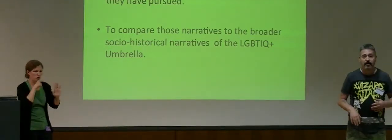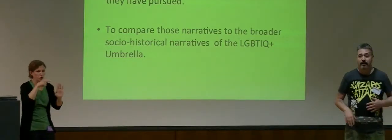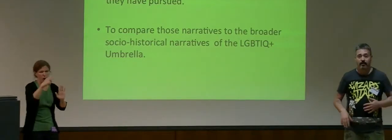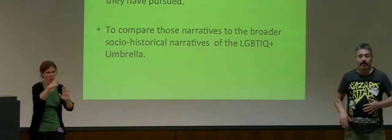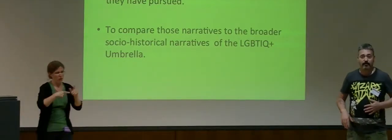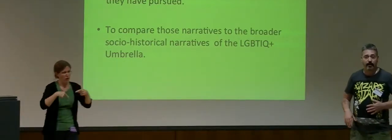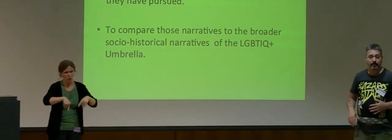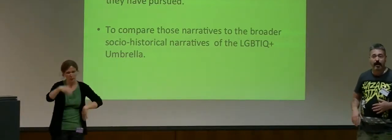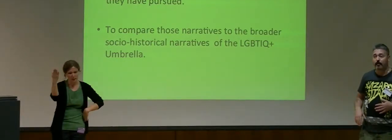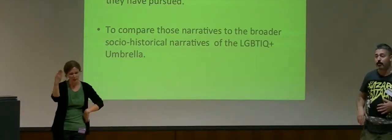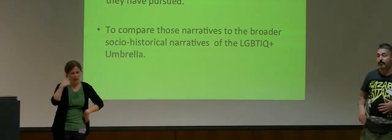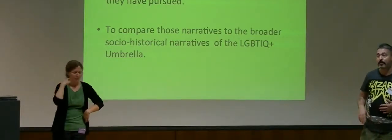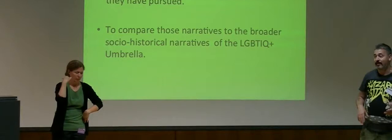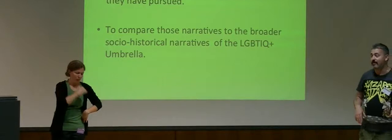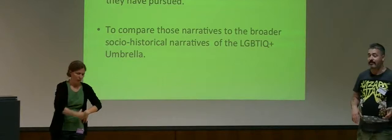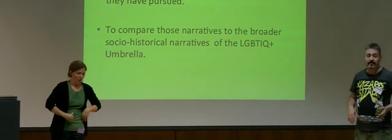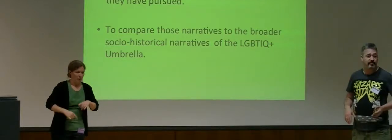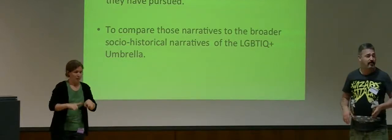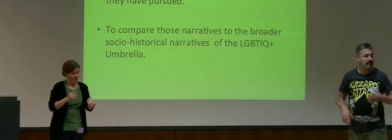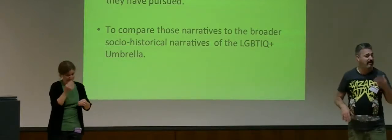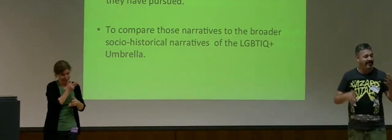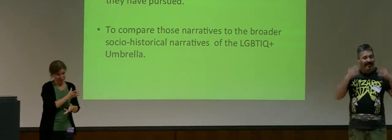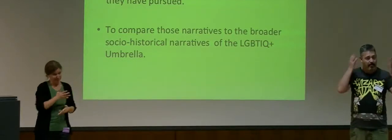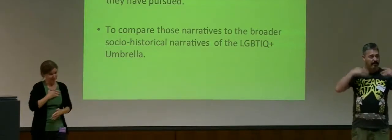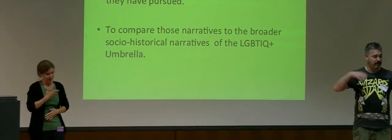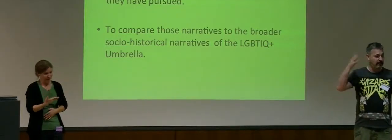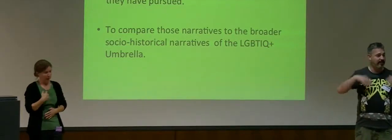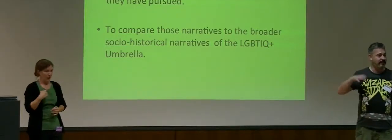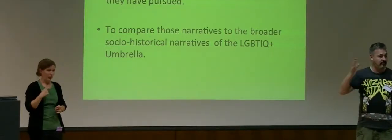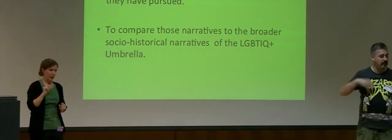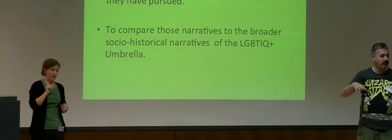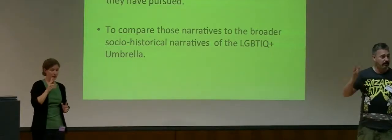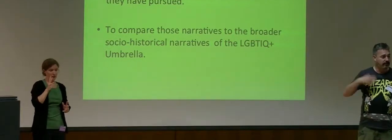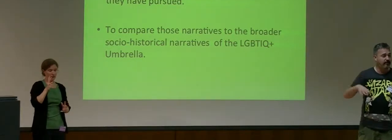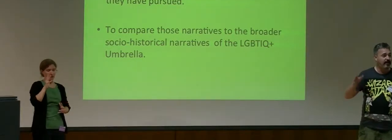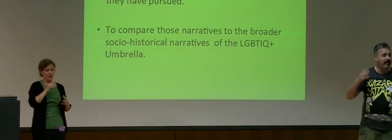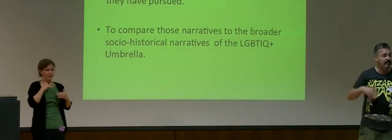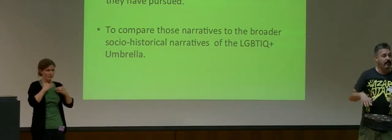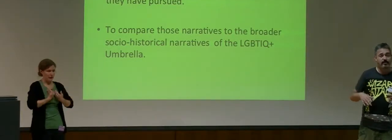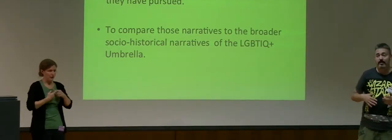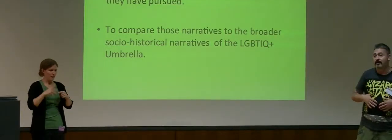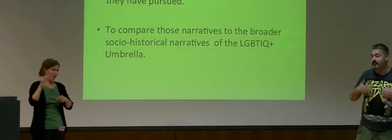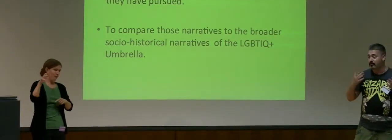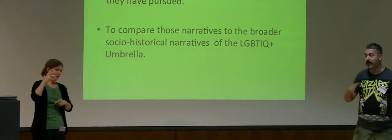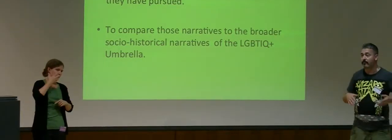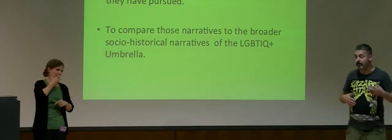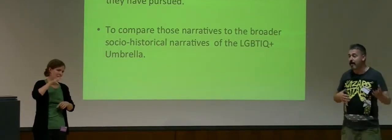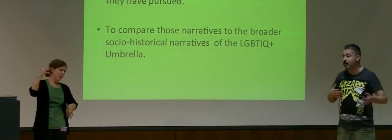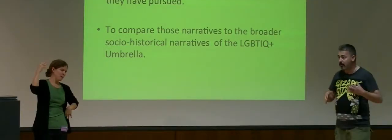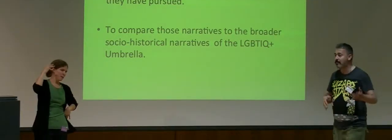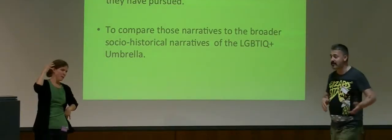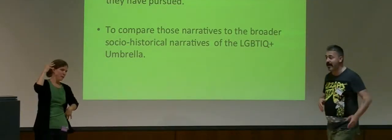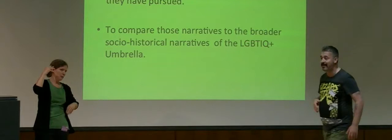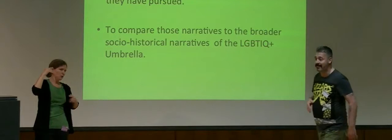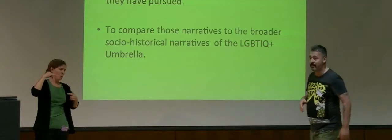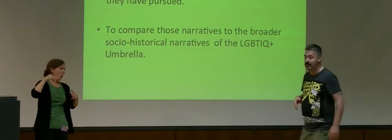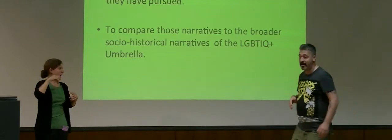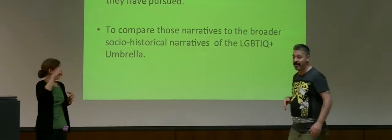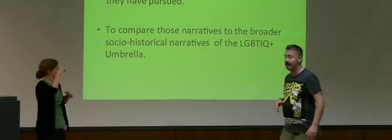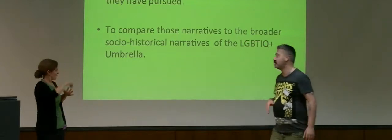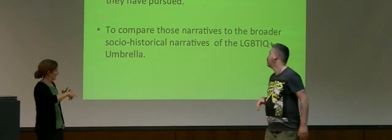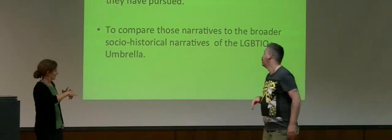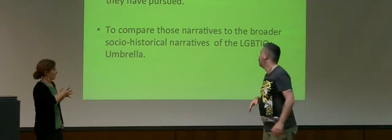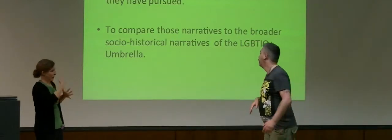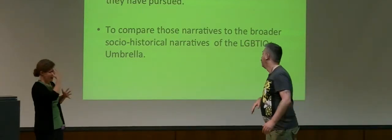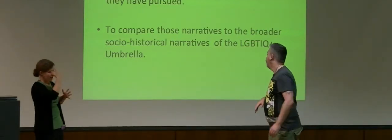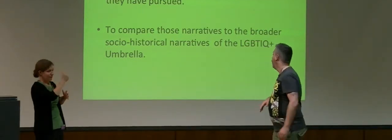do when you've got a PowerPoint, but as I've said to you, I'm slightly a bit dazed from the heat, and I'm doing this so that I remember what I'm saying, because I'm